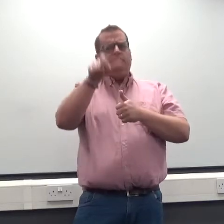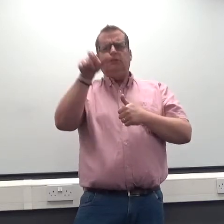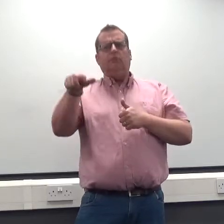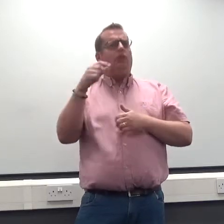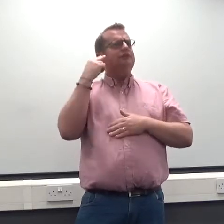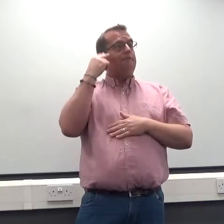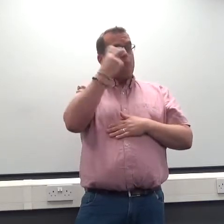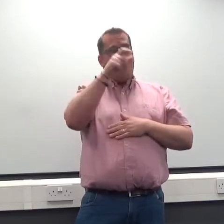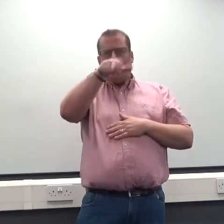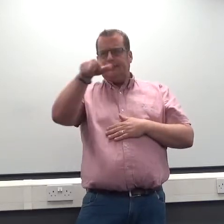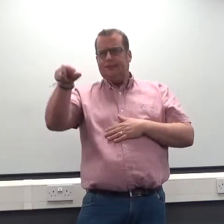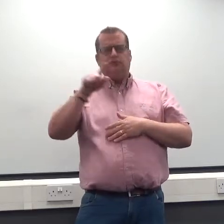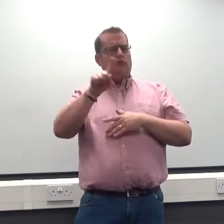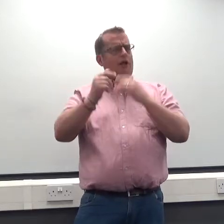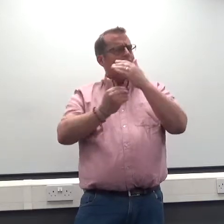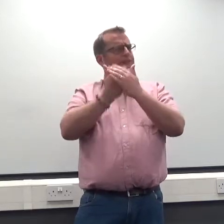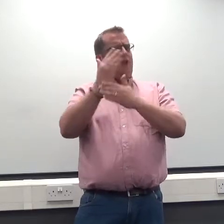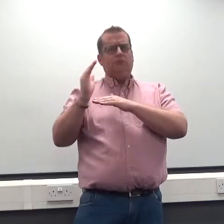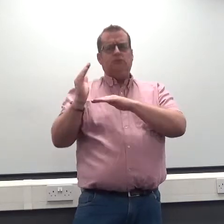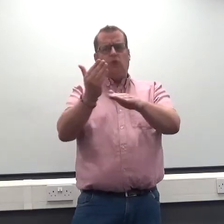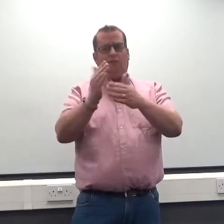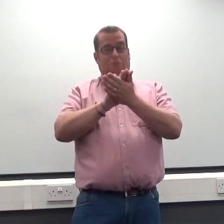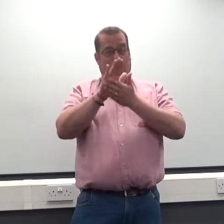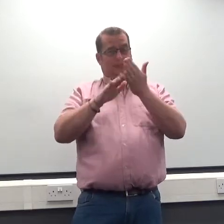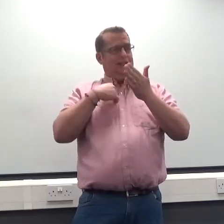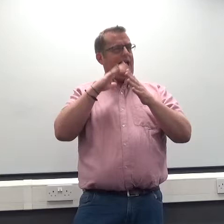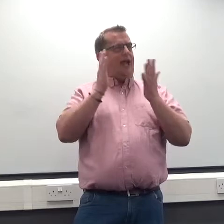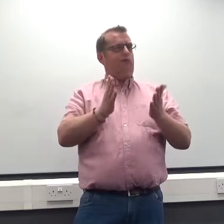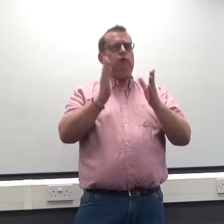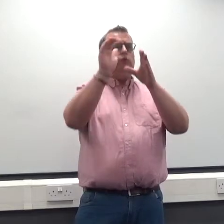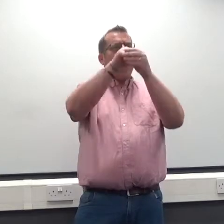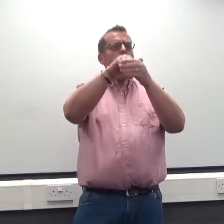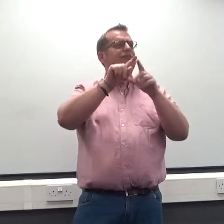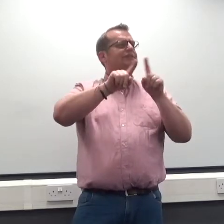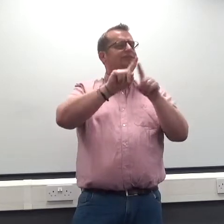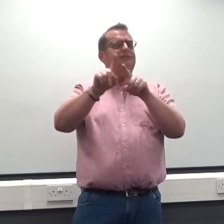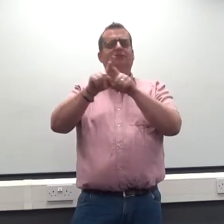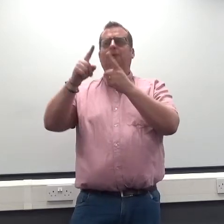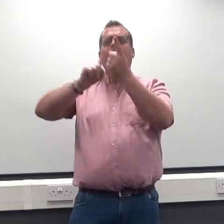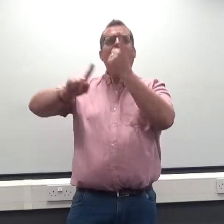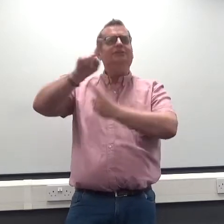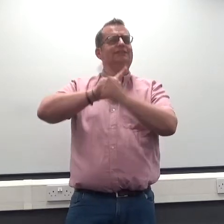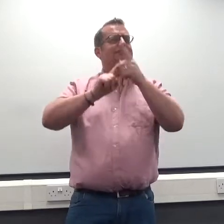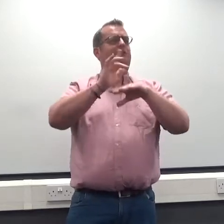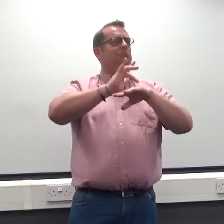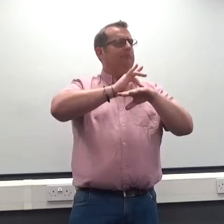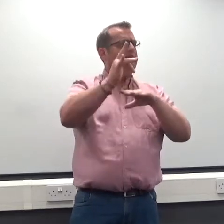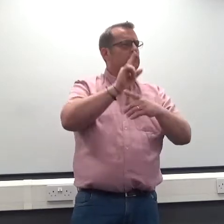And within that role, I would support people who were deaf and blind and help